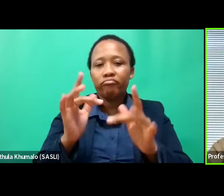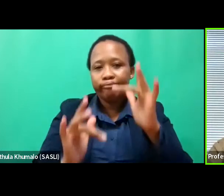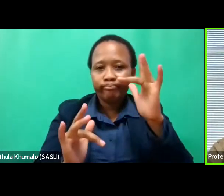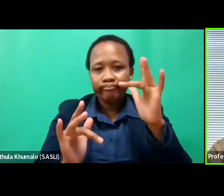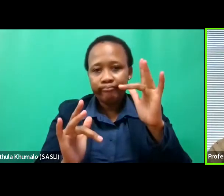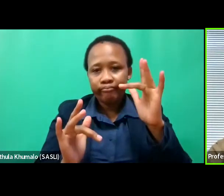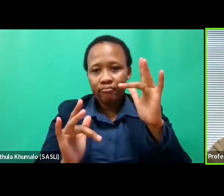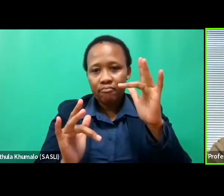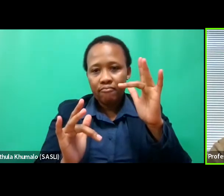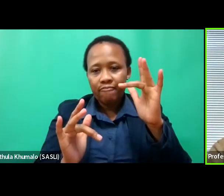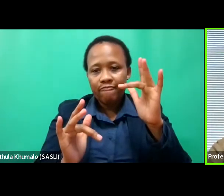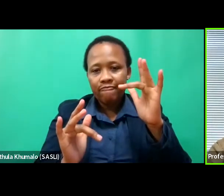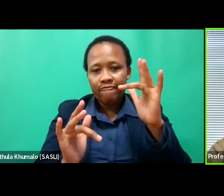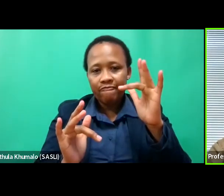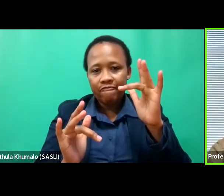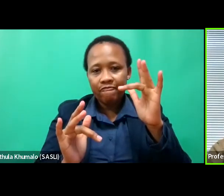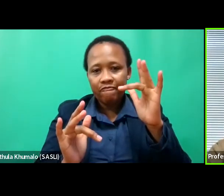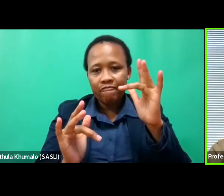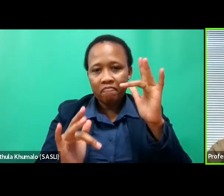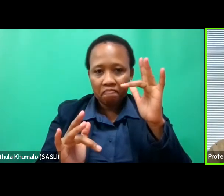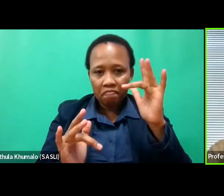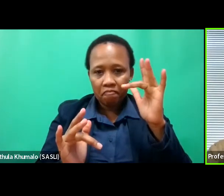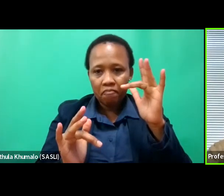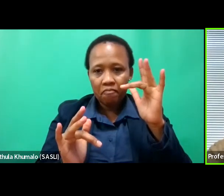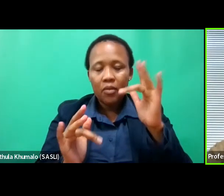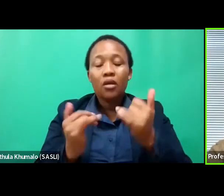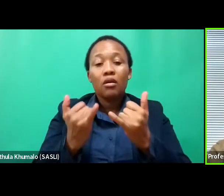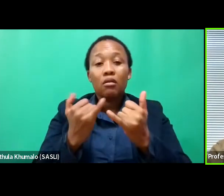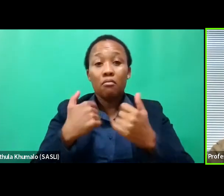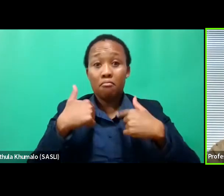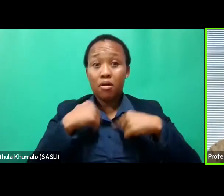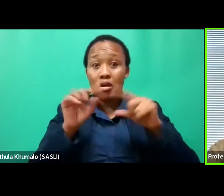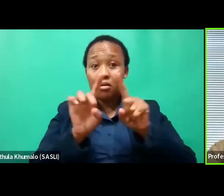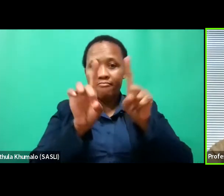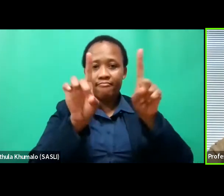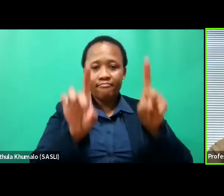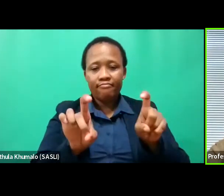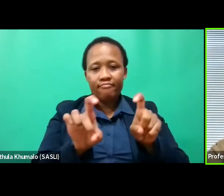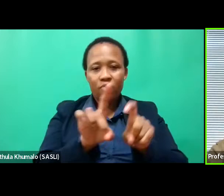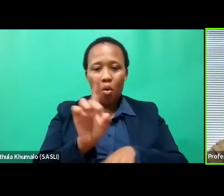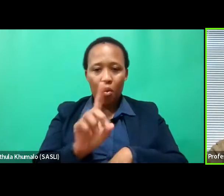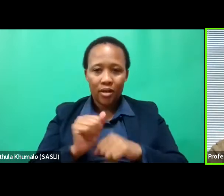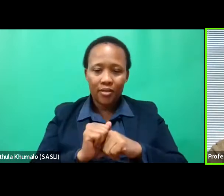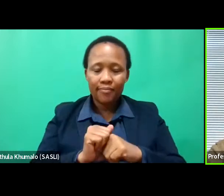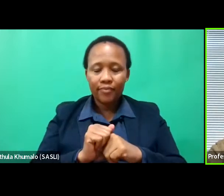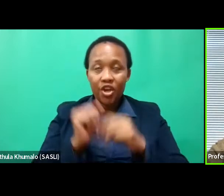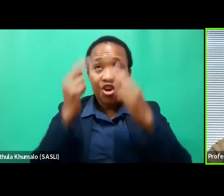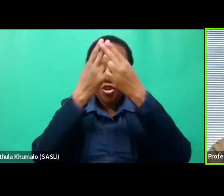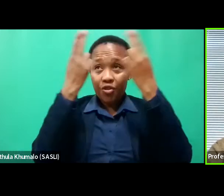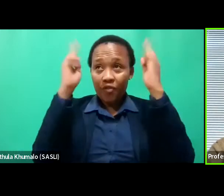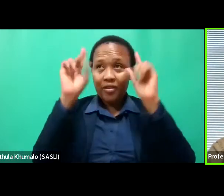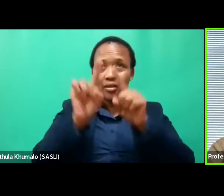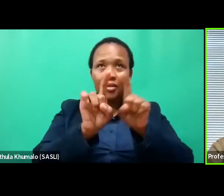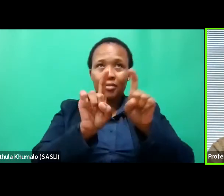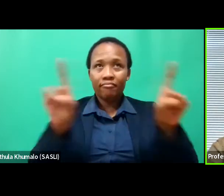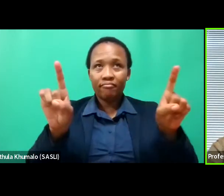we have to ask the question, how do universities shape up to this?